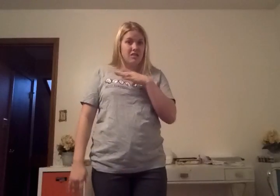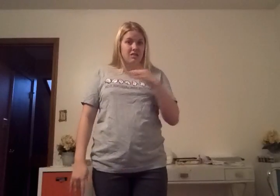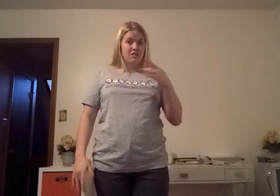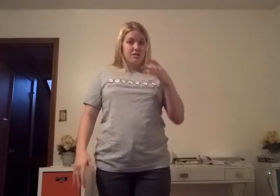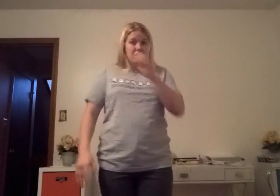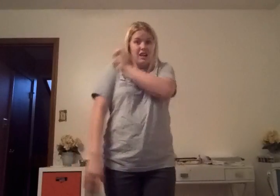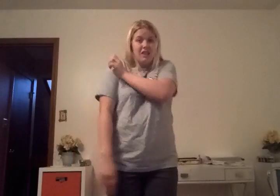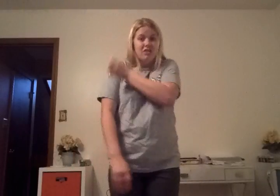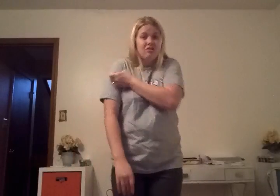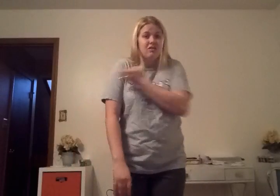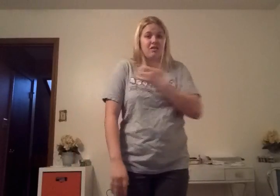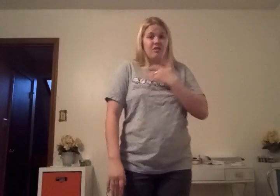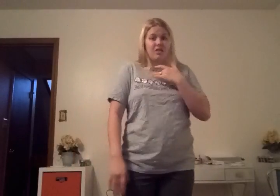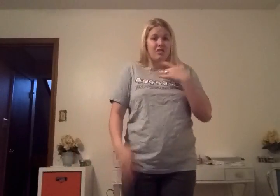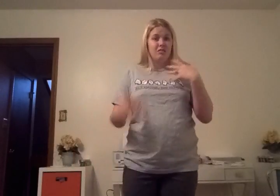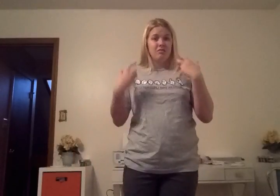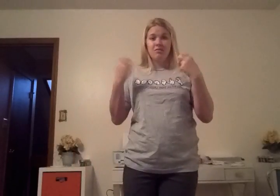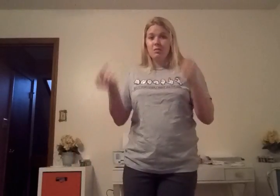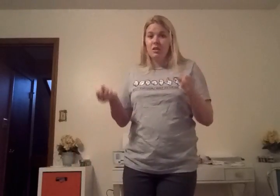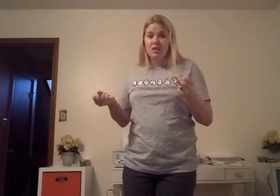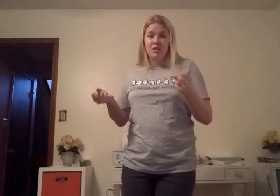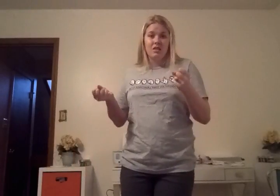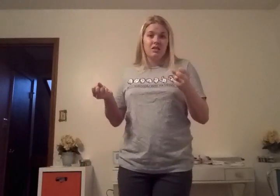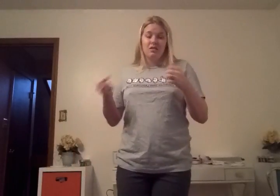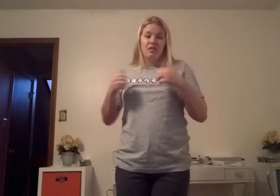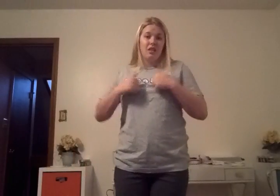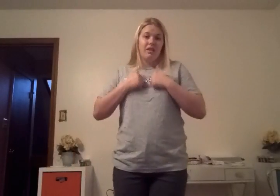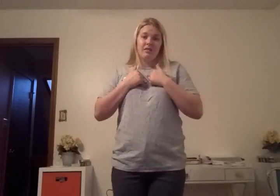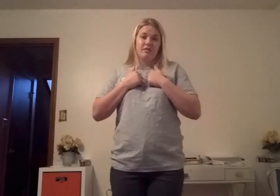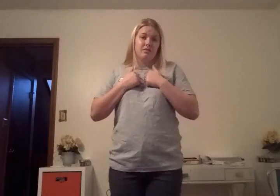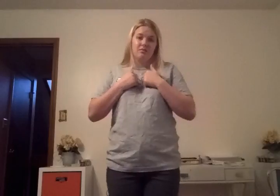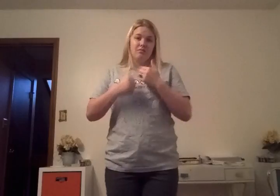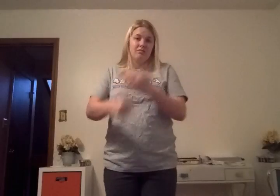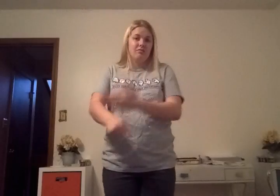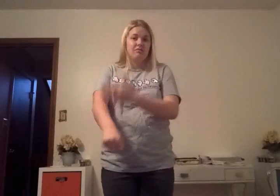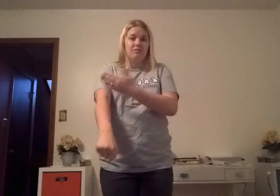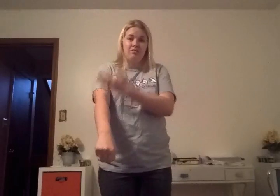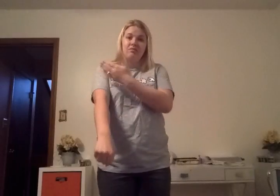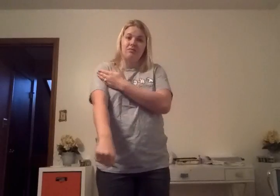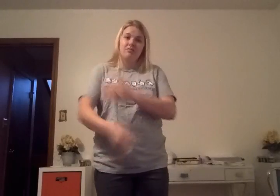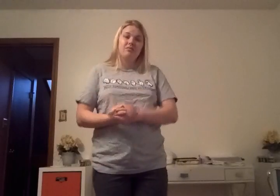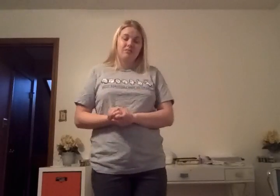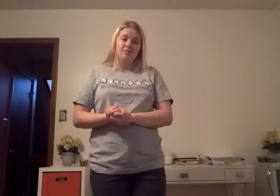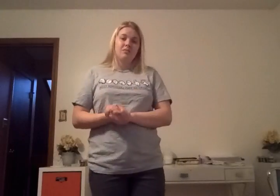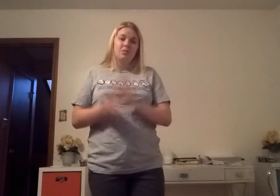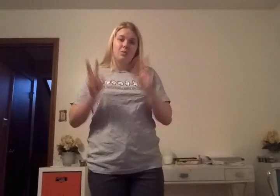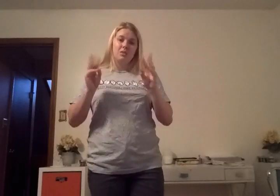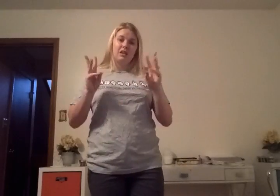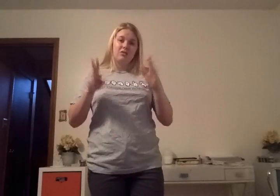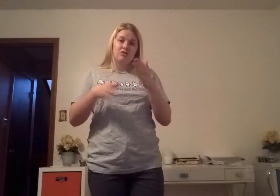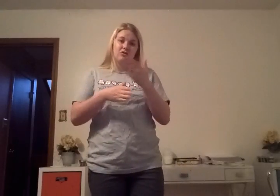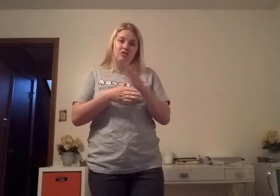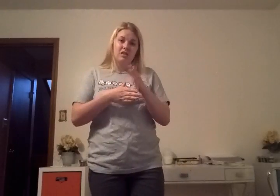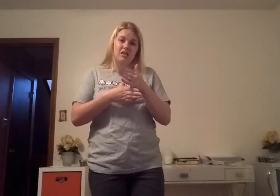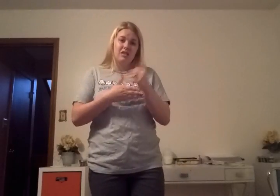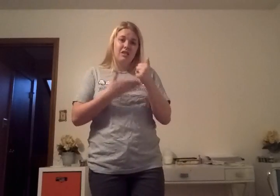my life has been better. A life-saving journey shared with the hope of helping others. I really hope that we